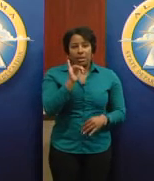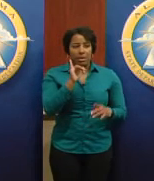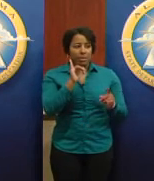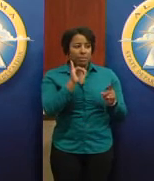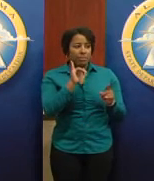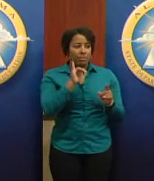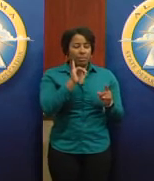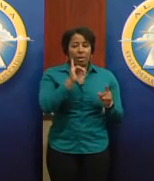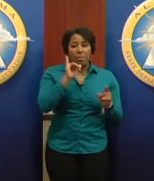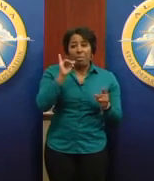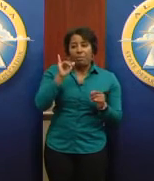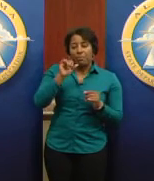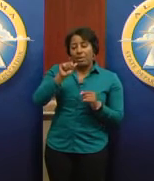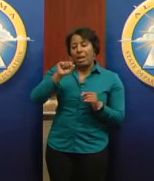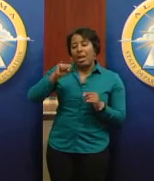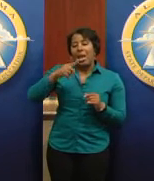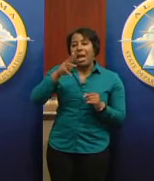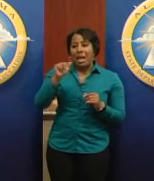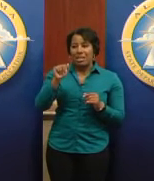this disease.